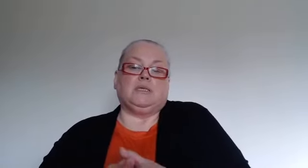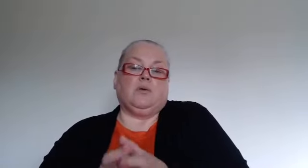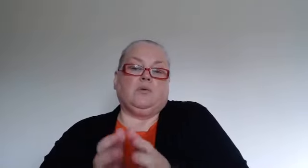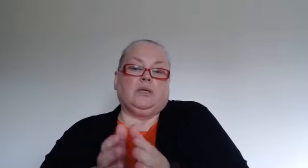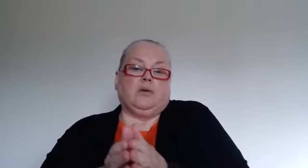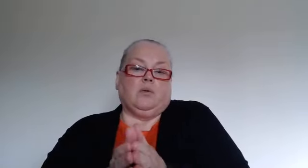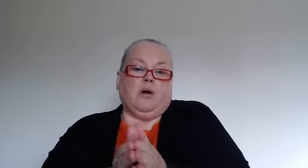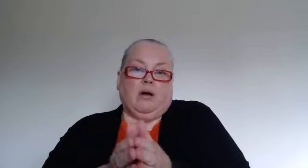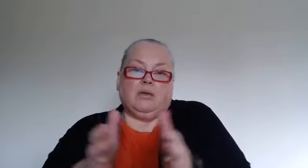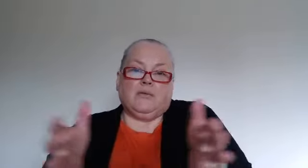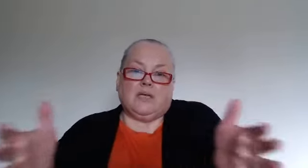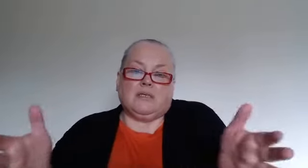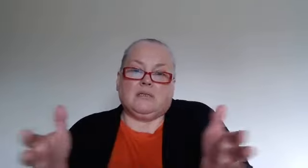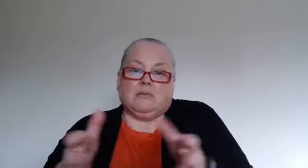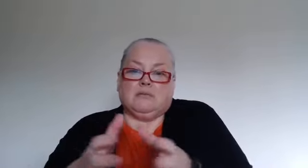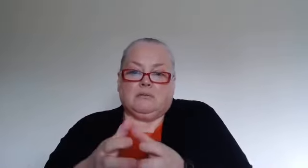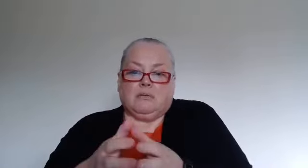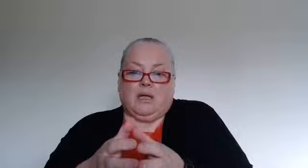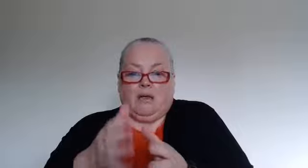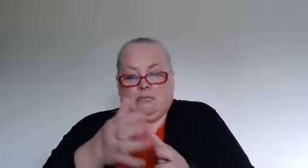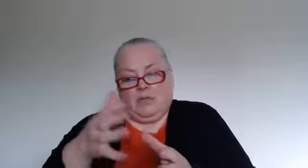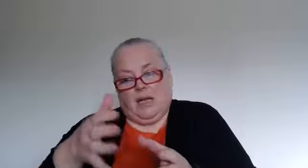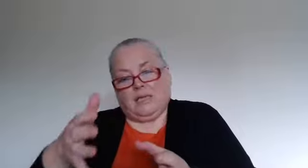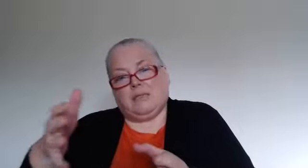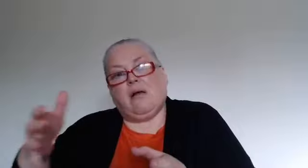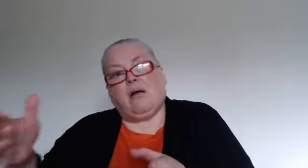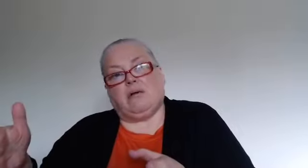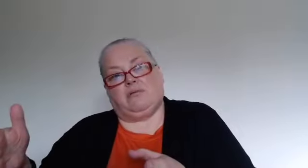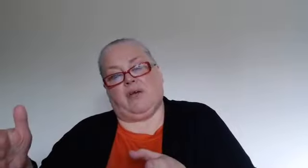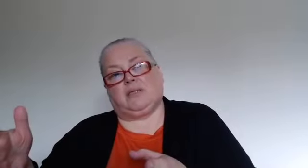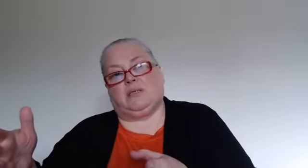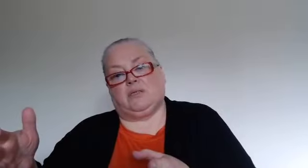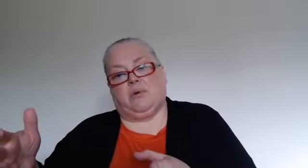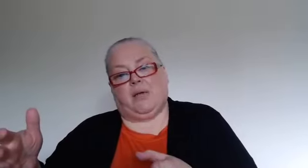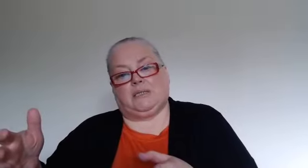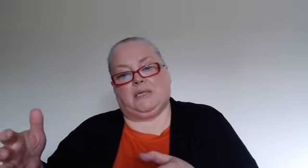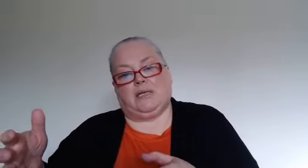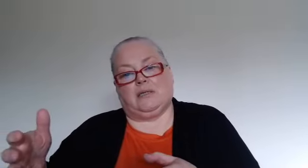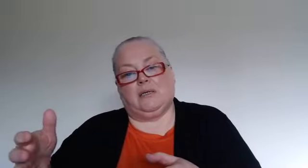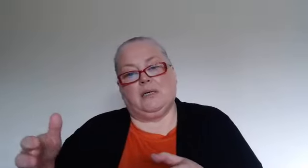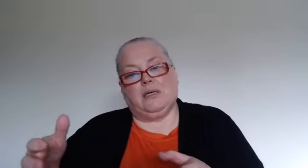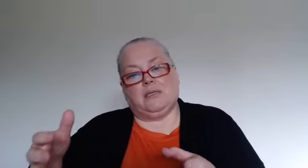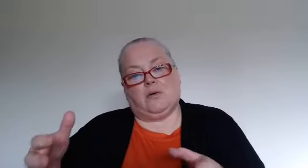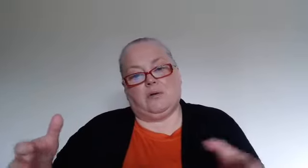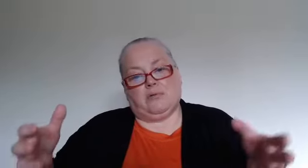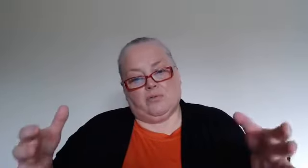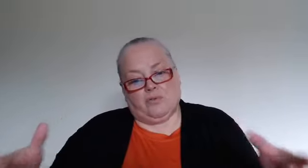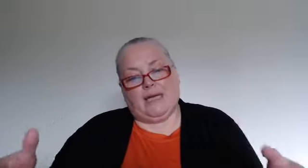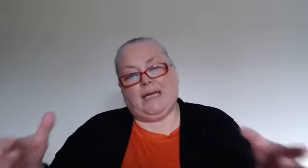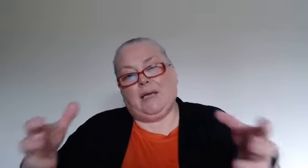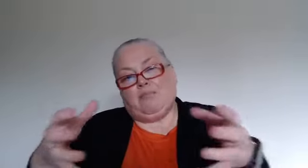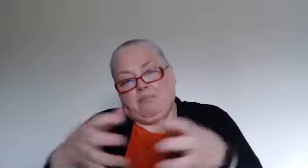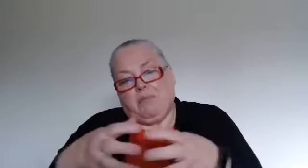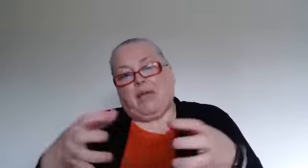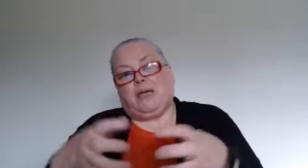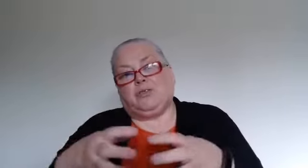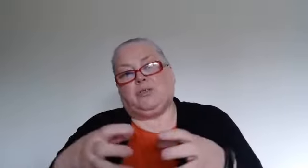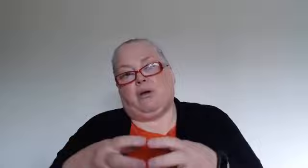So all of this, it has a knock-on effect onto our mental health. So really making sure you have